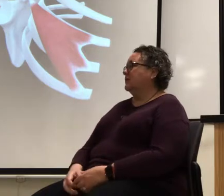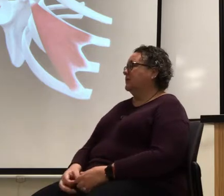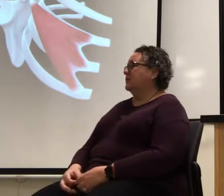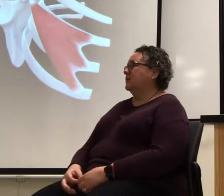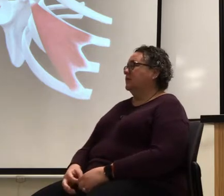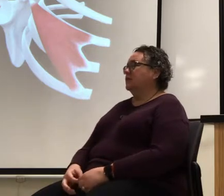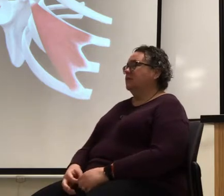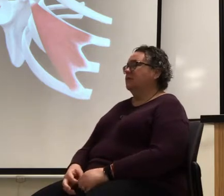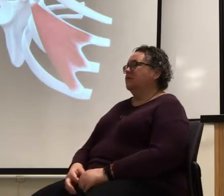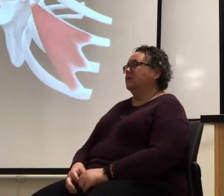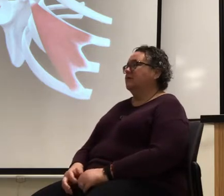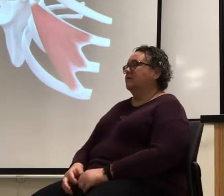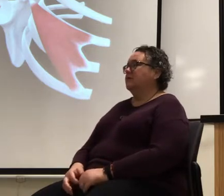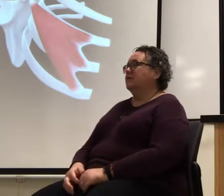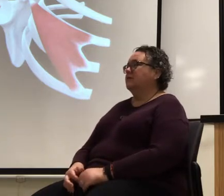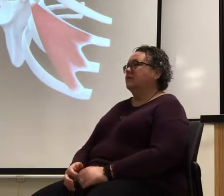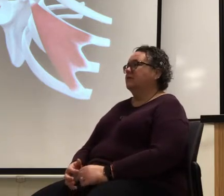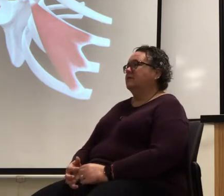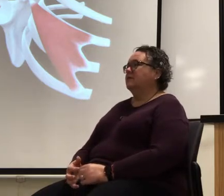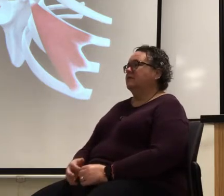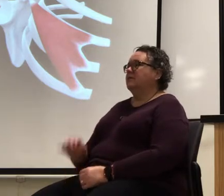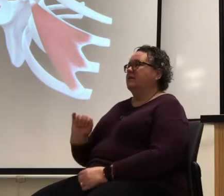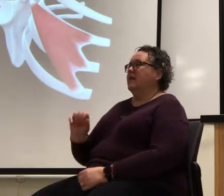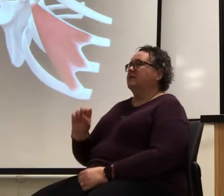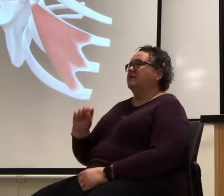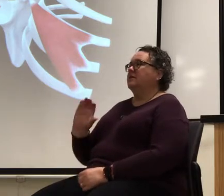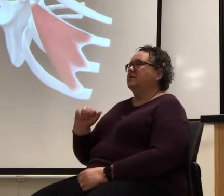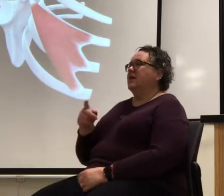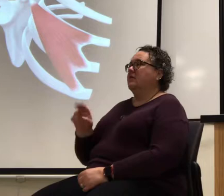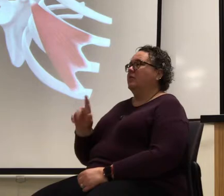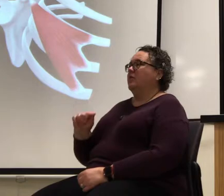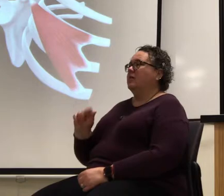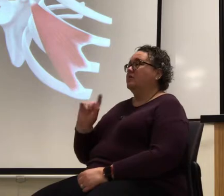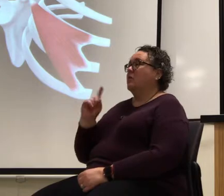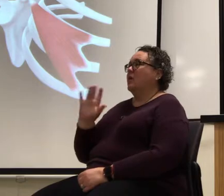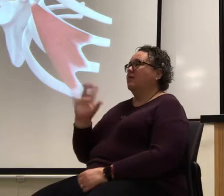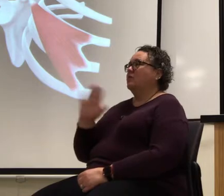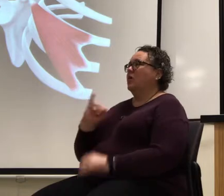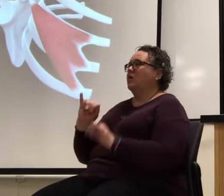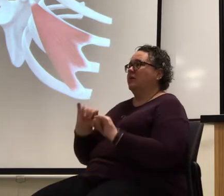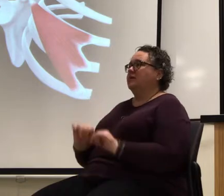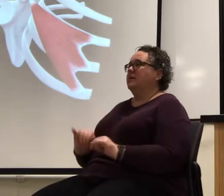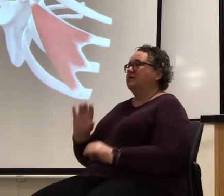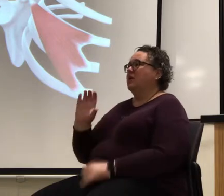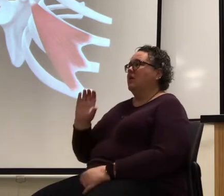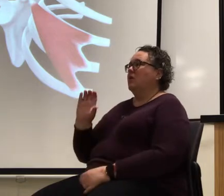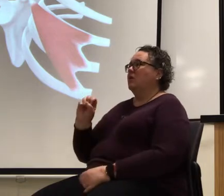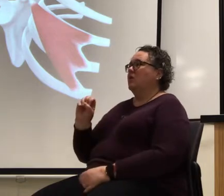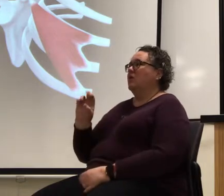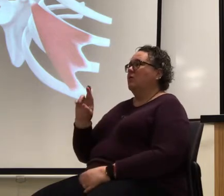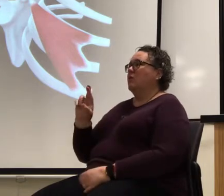Well, that's at the scapula. So on one of your quizzes this morning, coracoid.